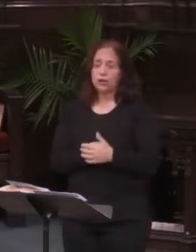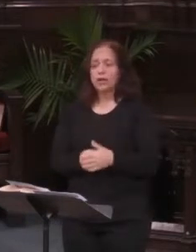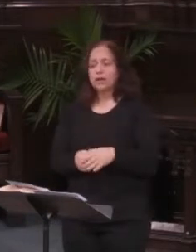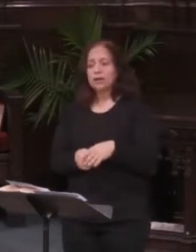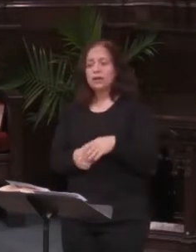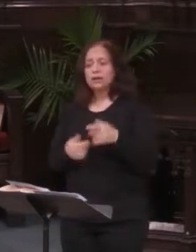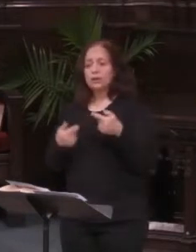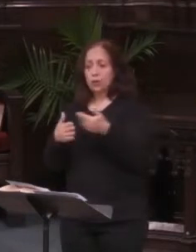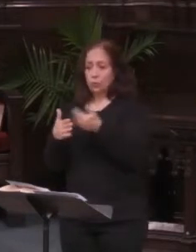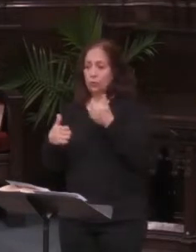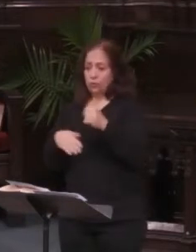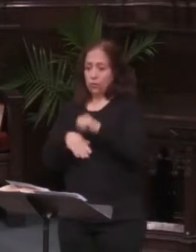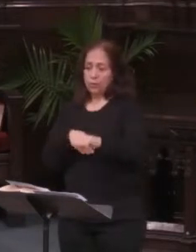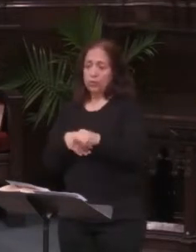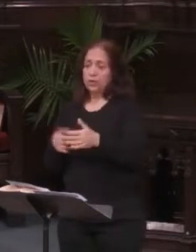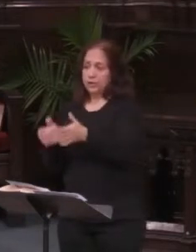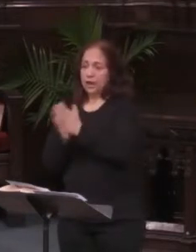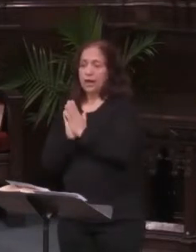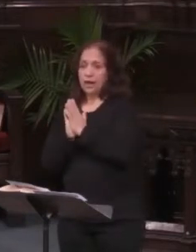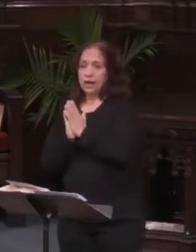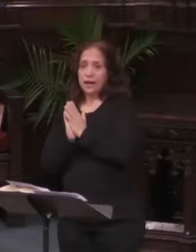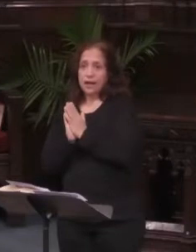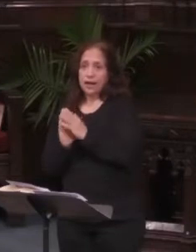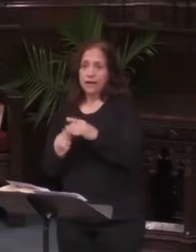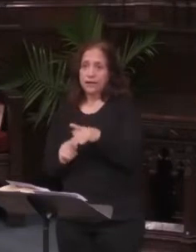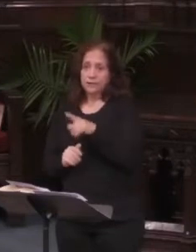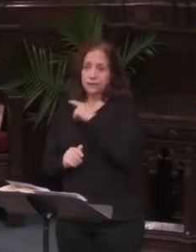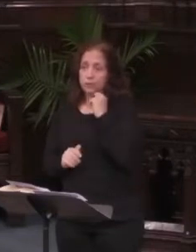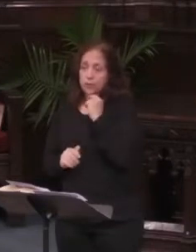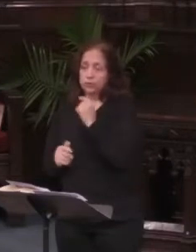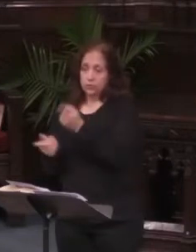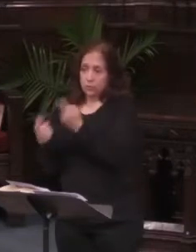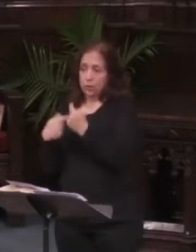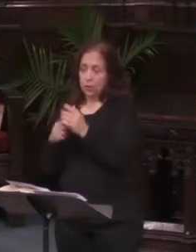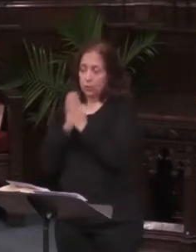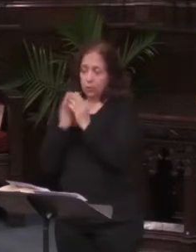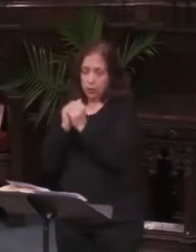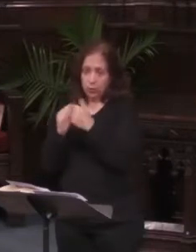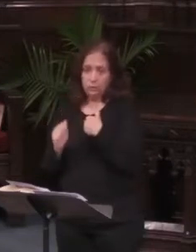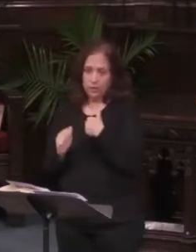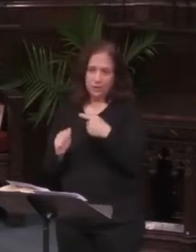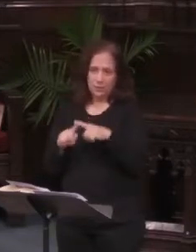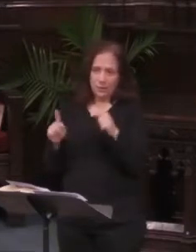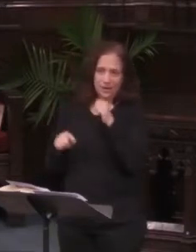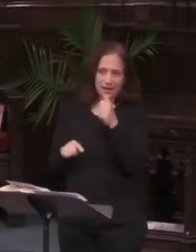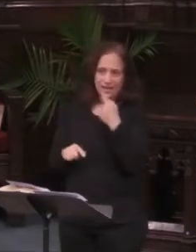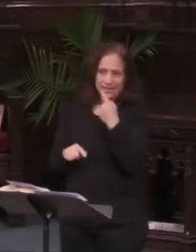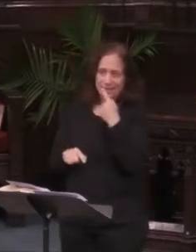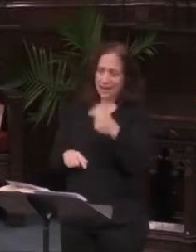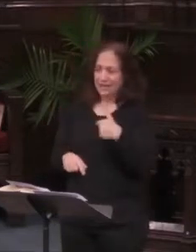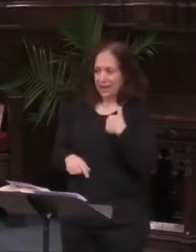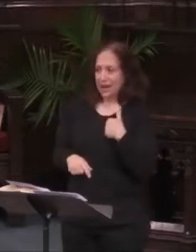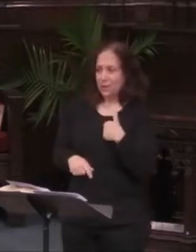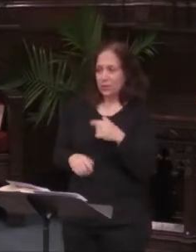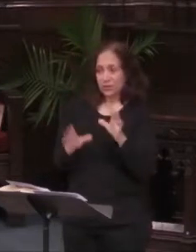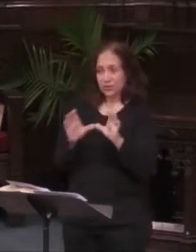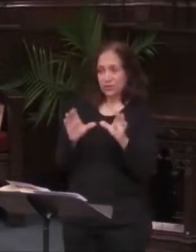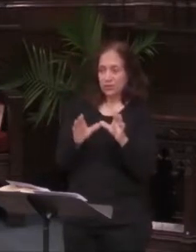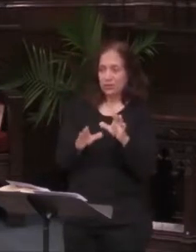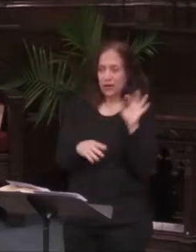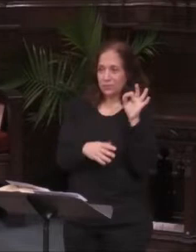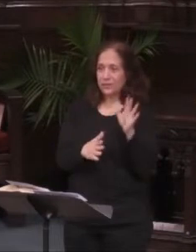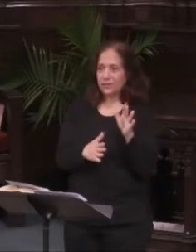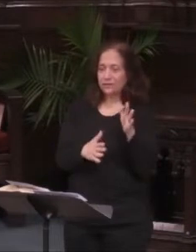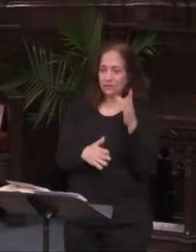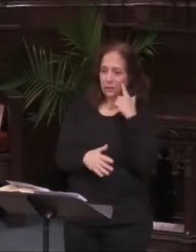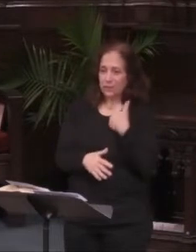with me, failing to mention that I was a board-certified hospital chaplain myself. I asked her to pray for my